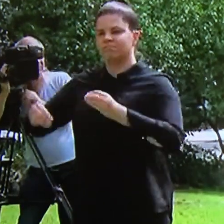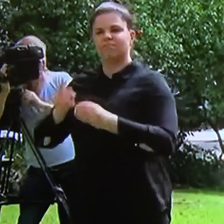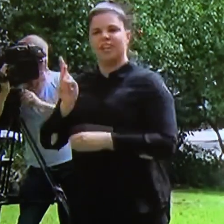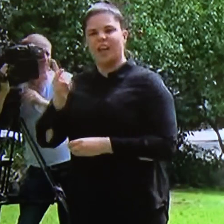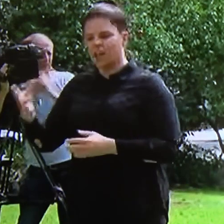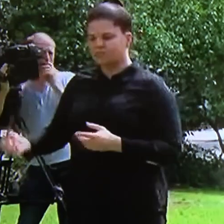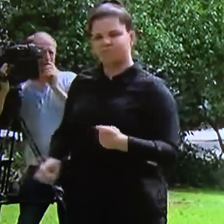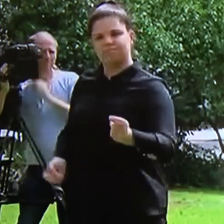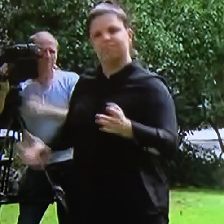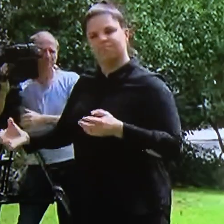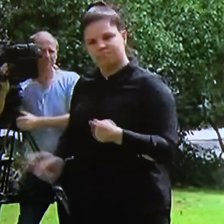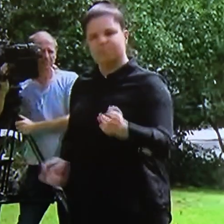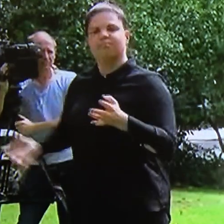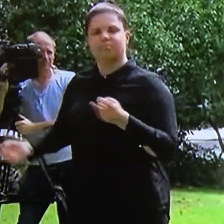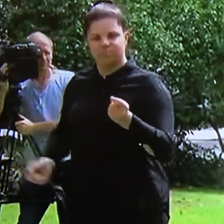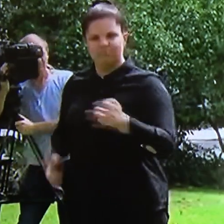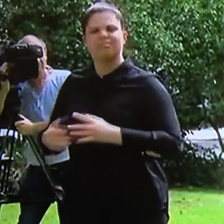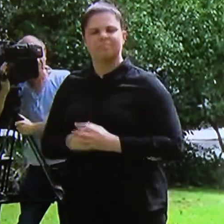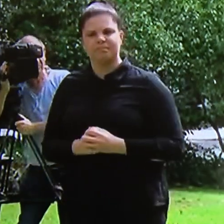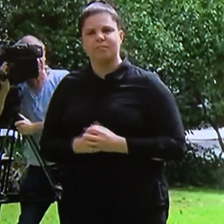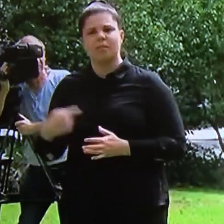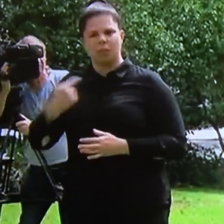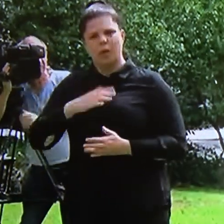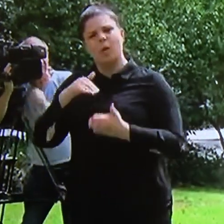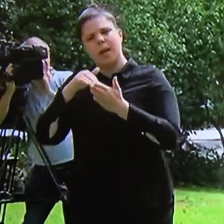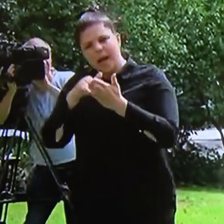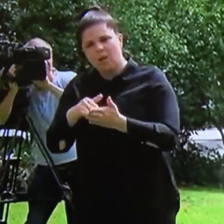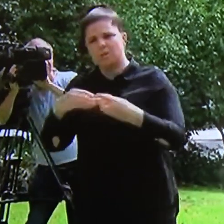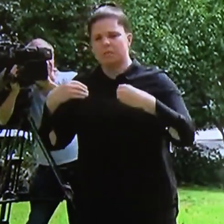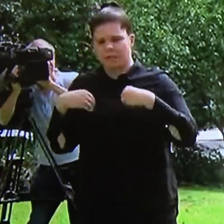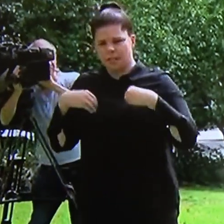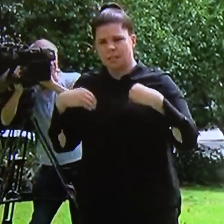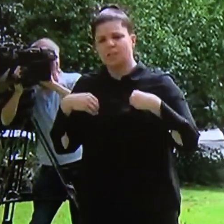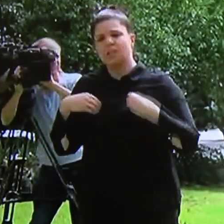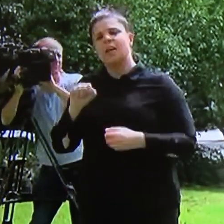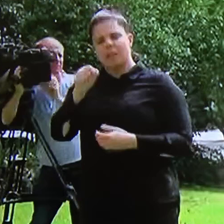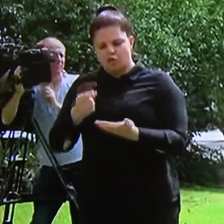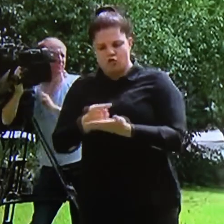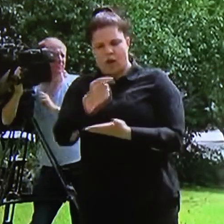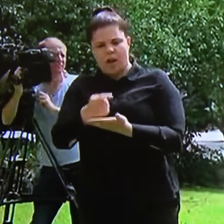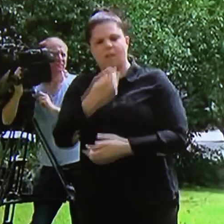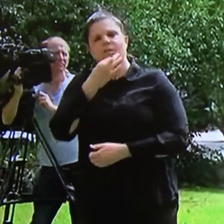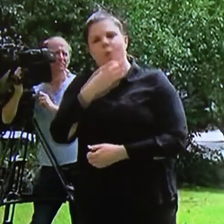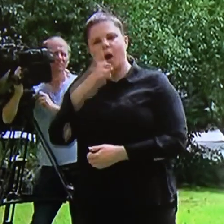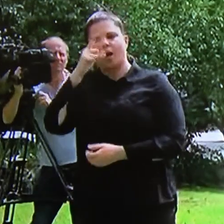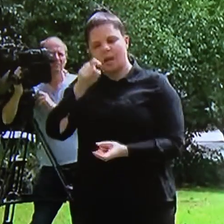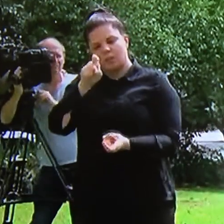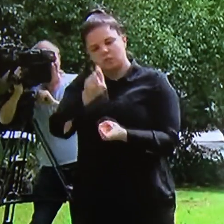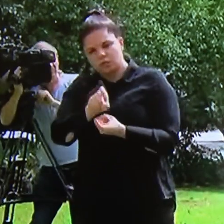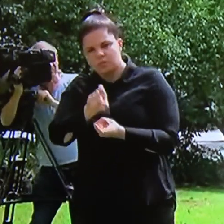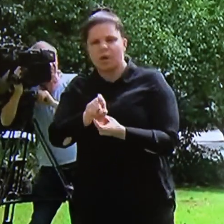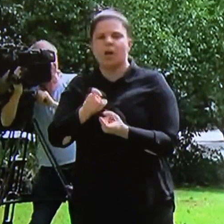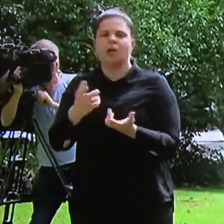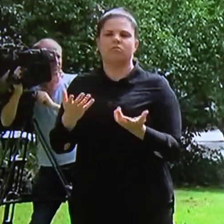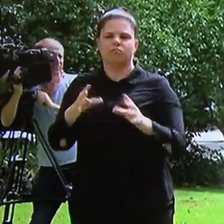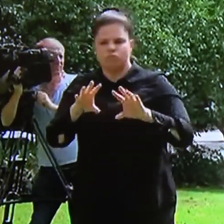help businesses get through this period by mediating their rental situation. And if you're a business which has been